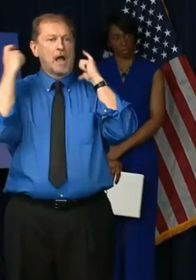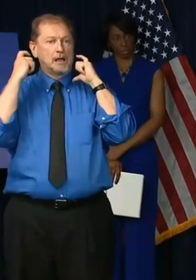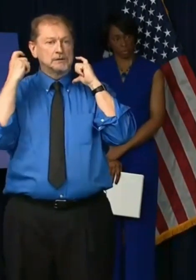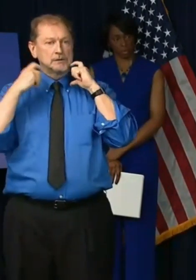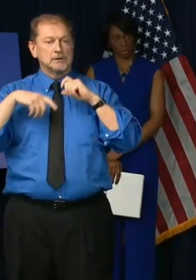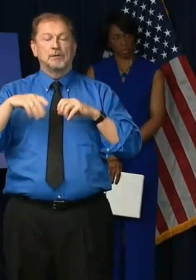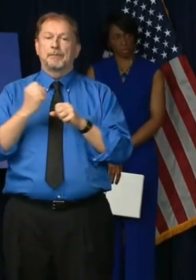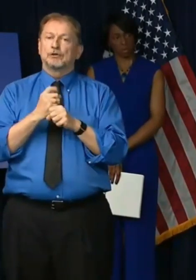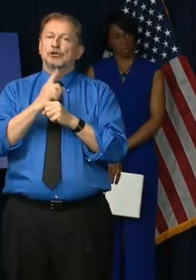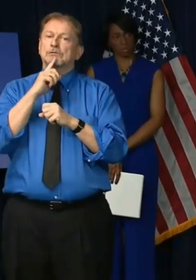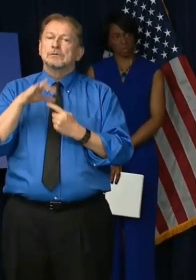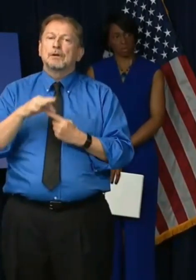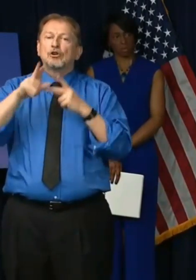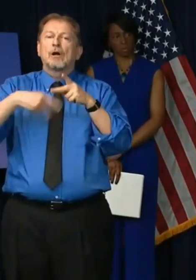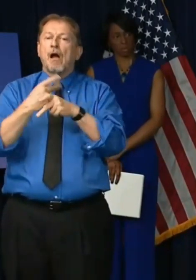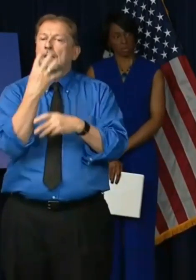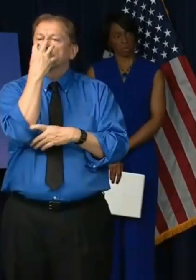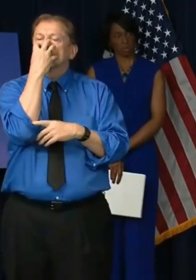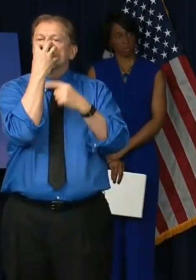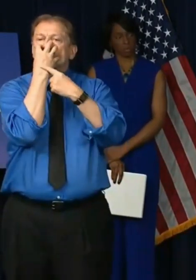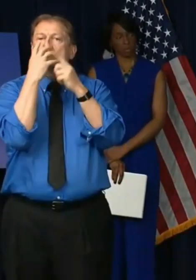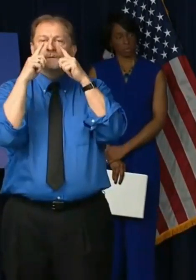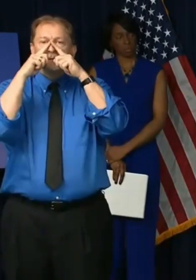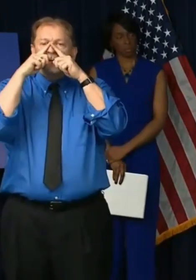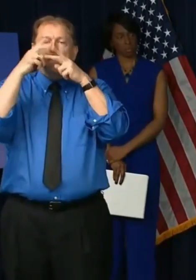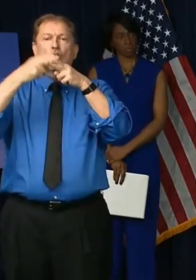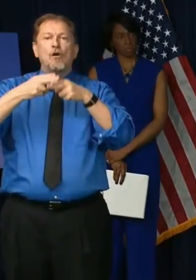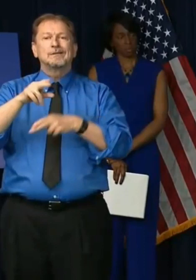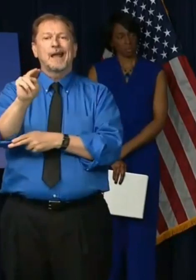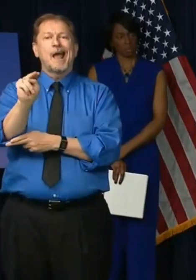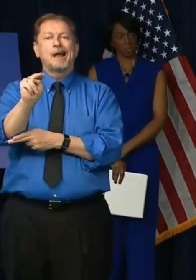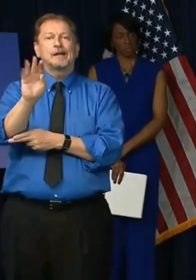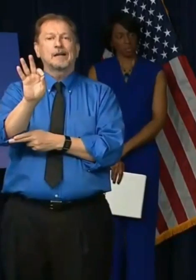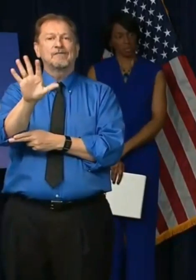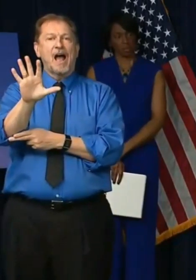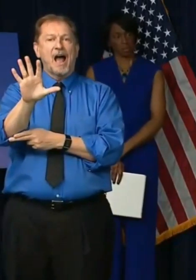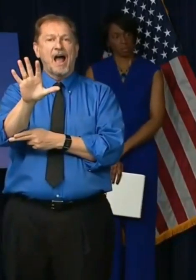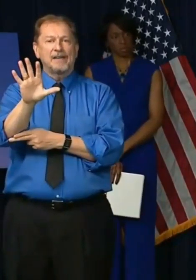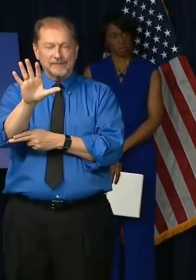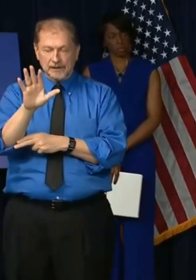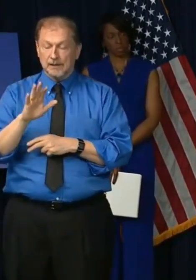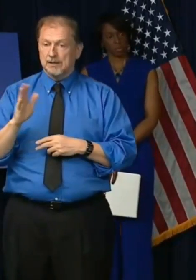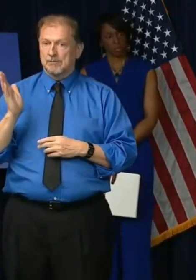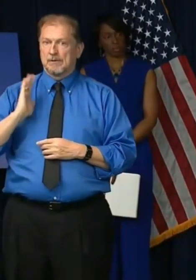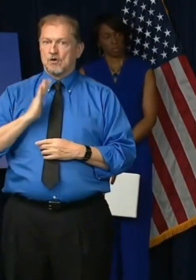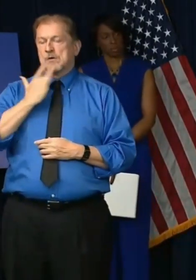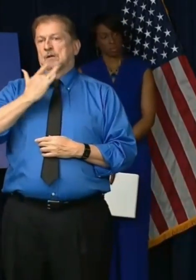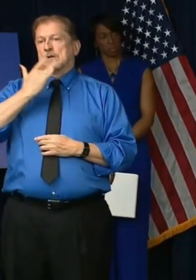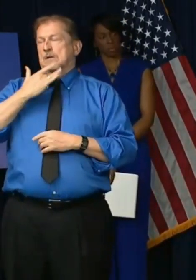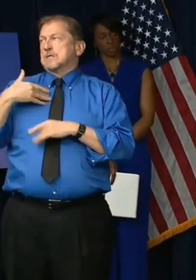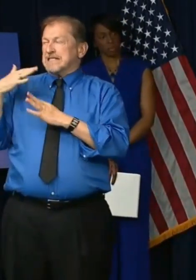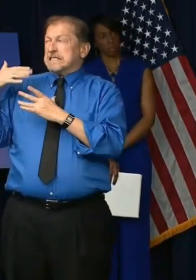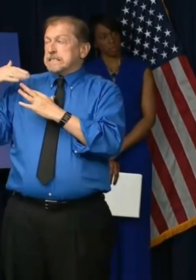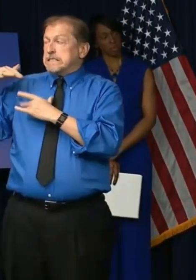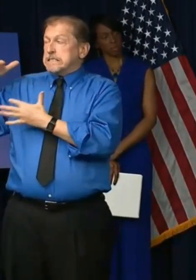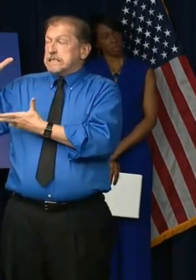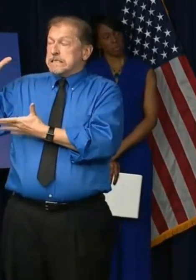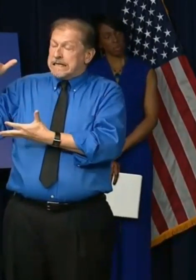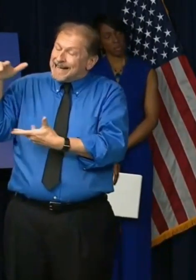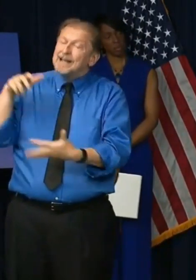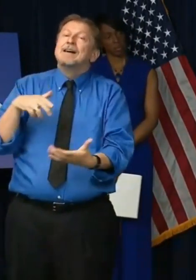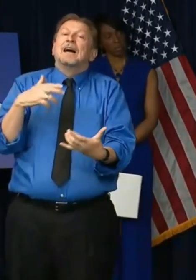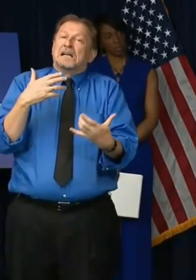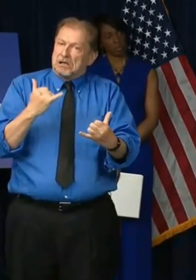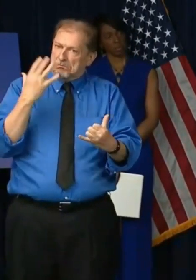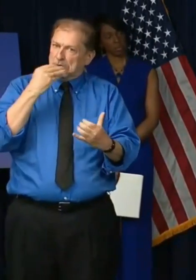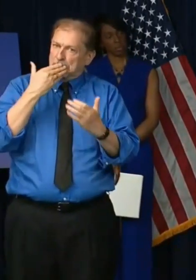we had N95 masks. Those are very hard to acquire. We're still acquiring them, but we've had a pretty good success at that. We wanted to have other